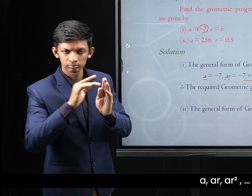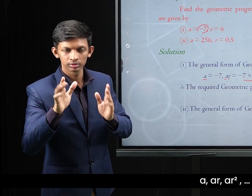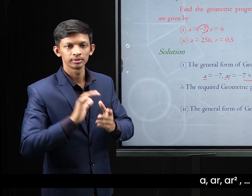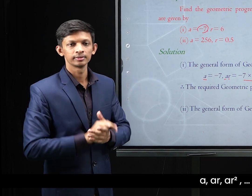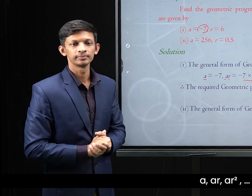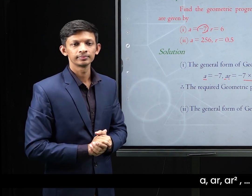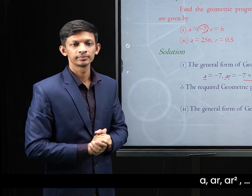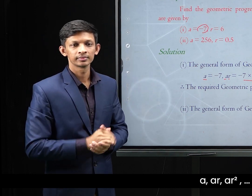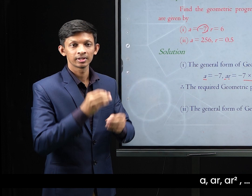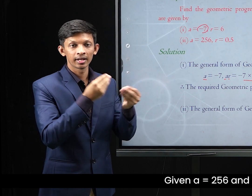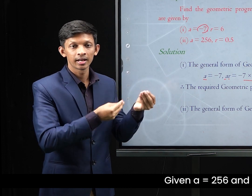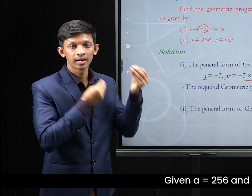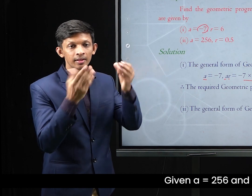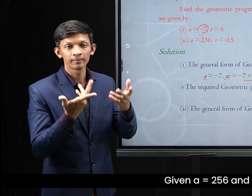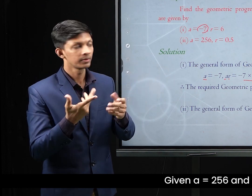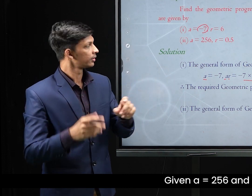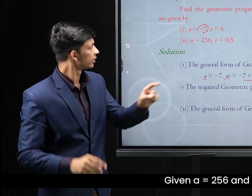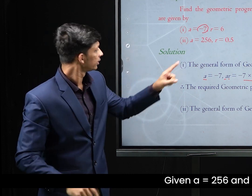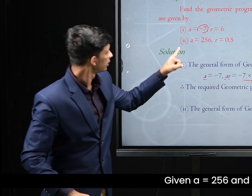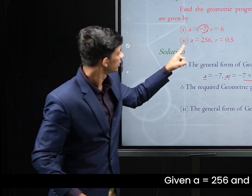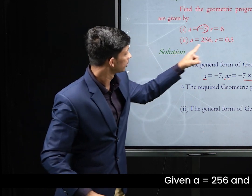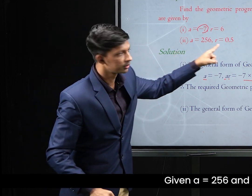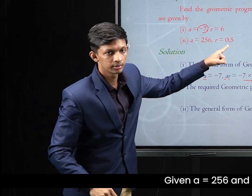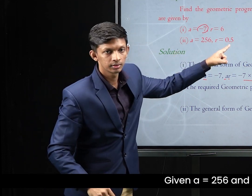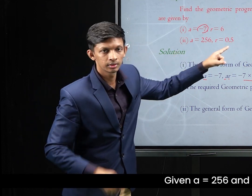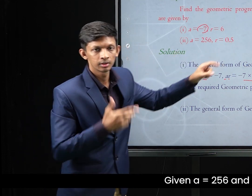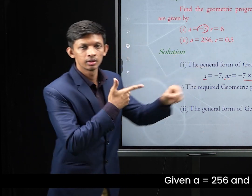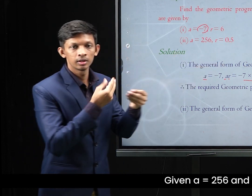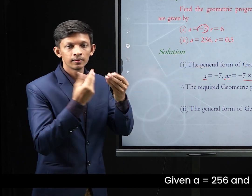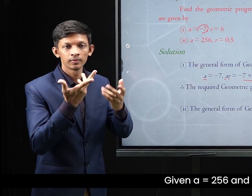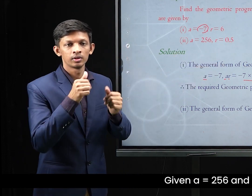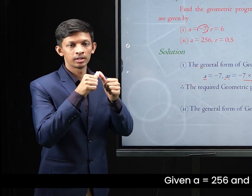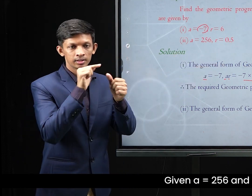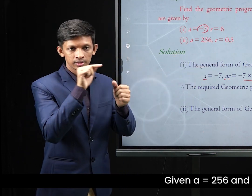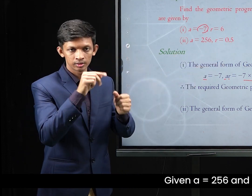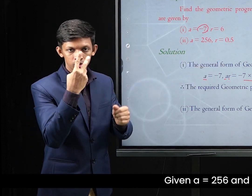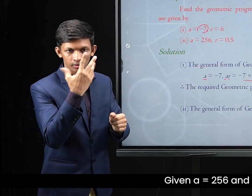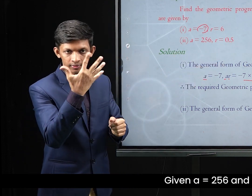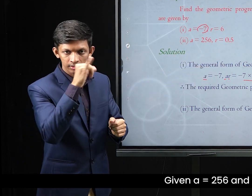on. Given A is equal to 256 and R is equal to 0.5.